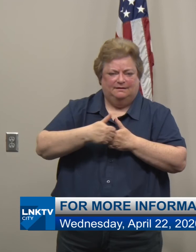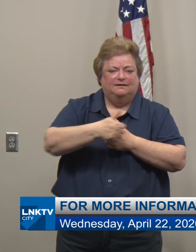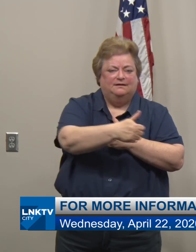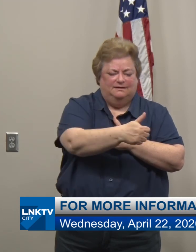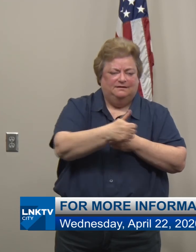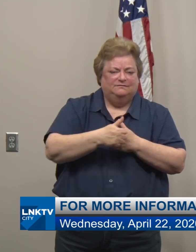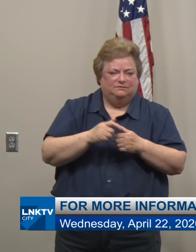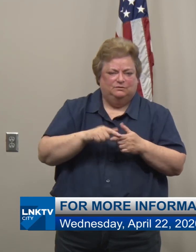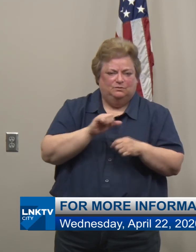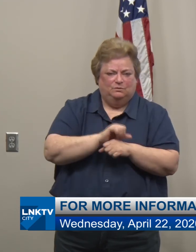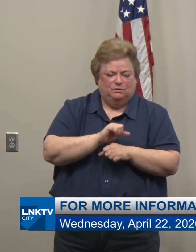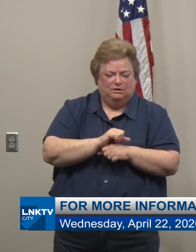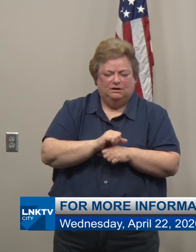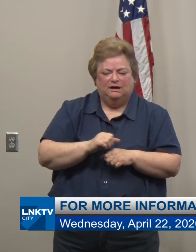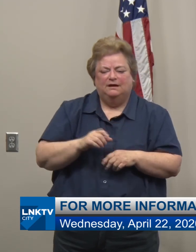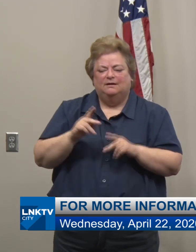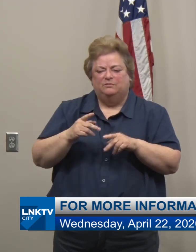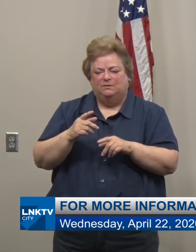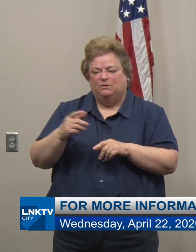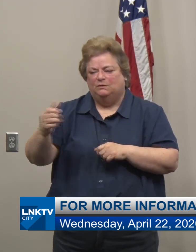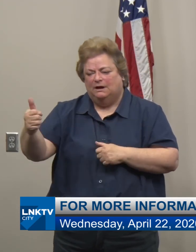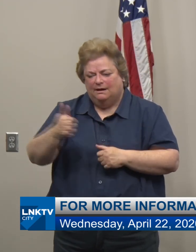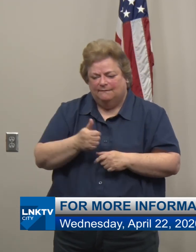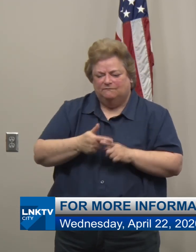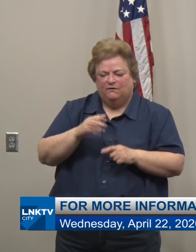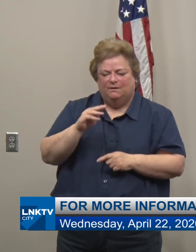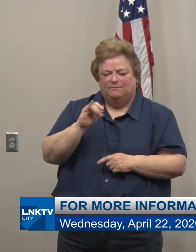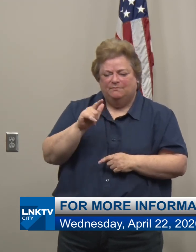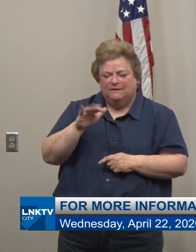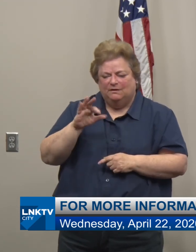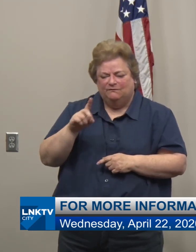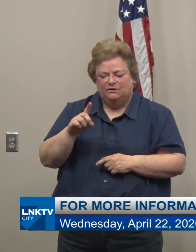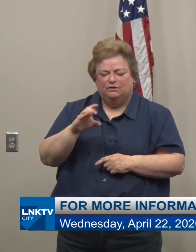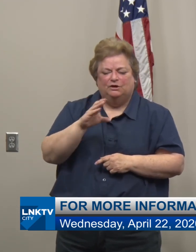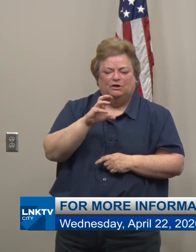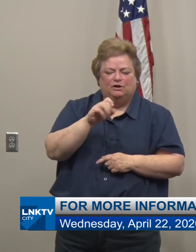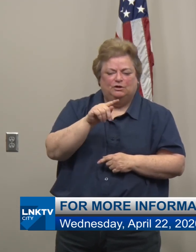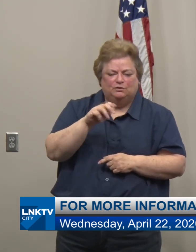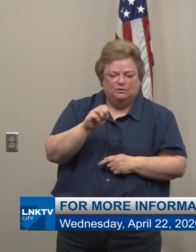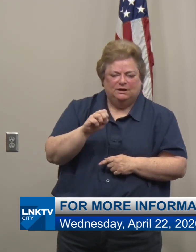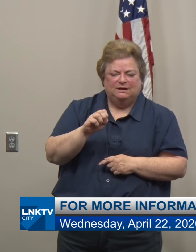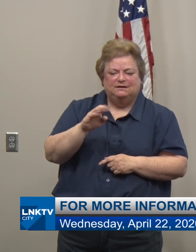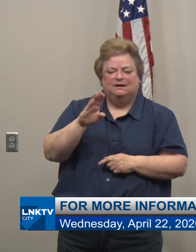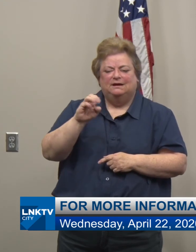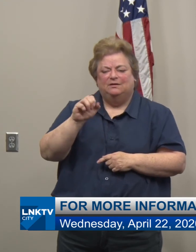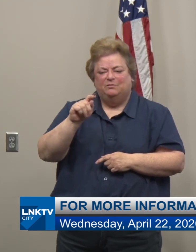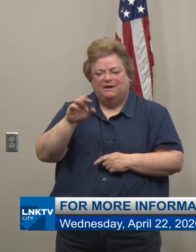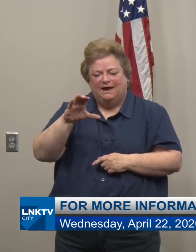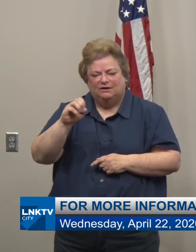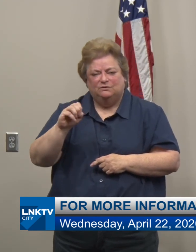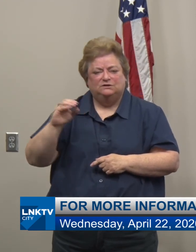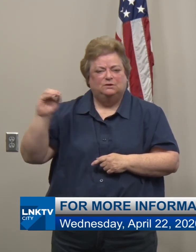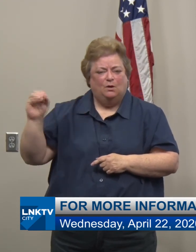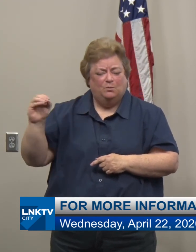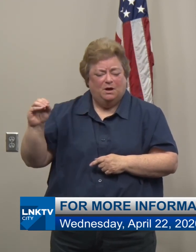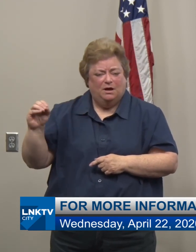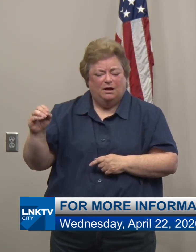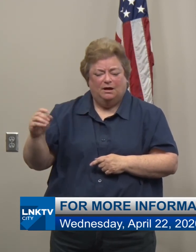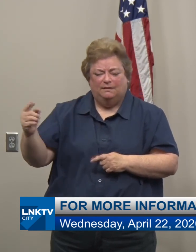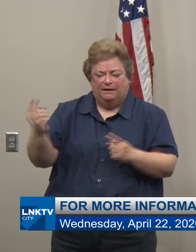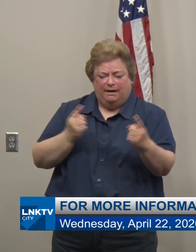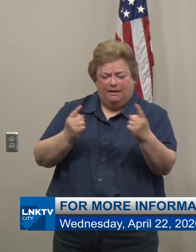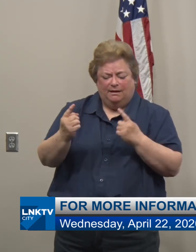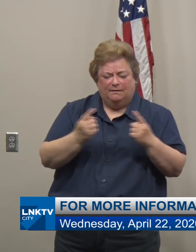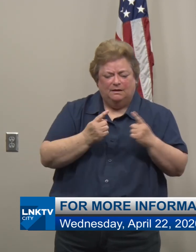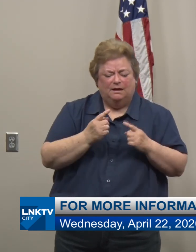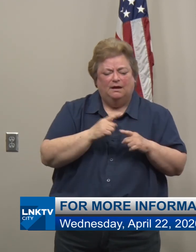people that drive in from Milford, Crete, Beatrice, Omaha. a lot of different areas, but especially the